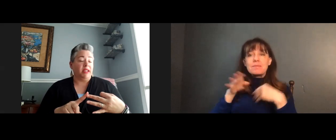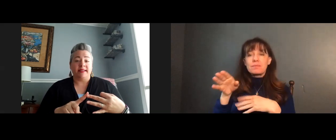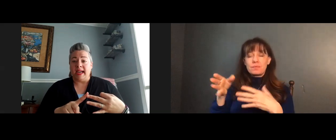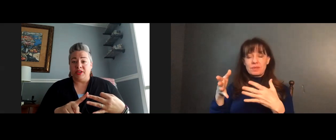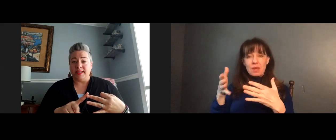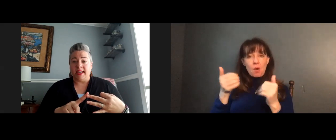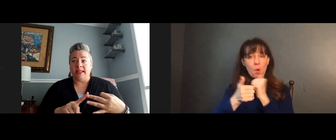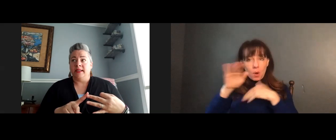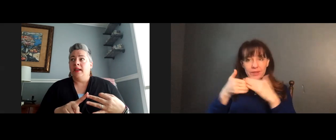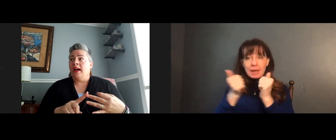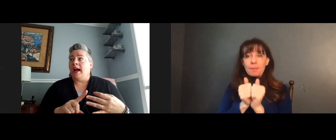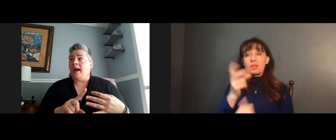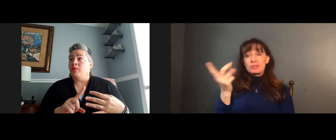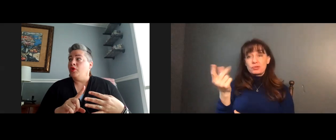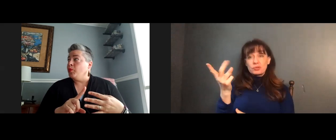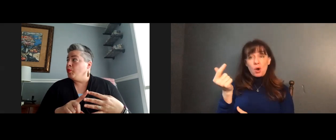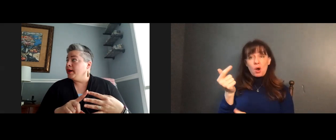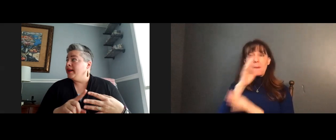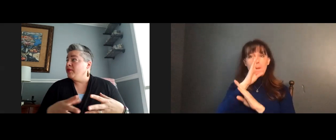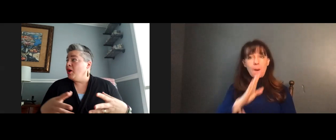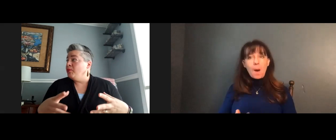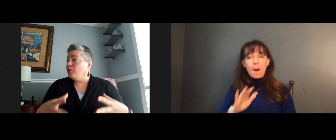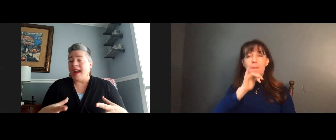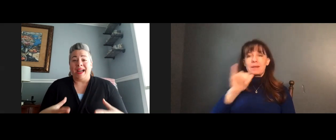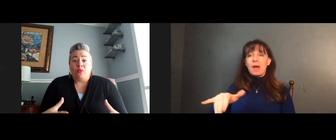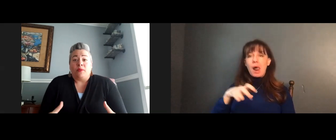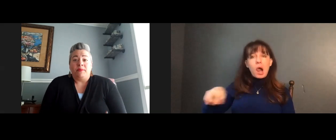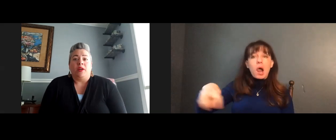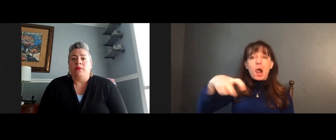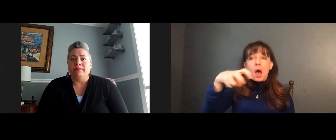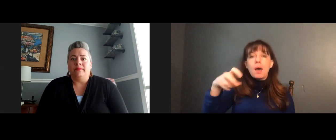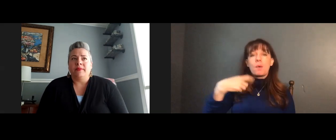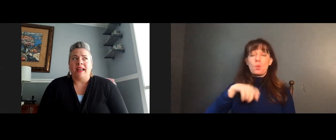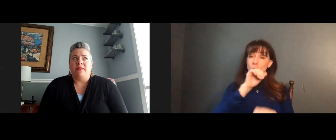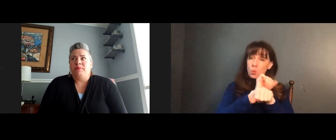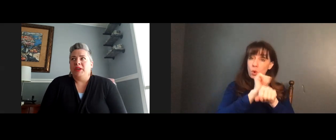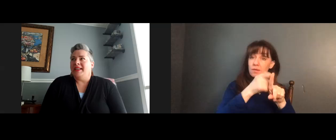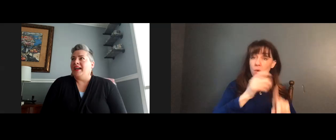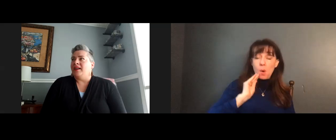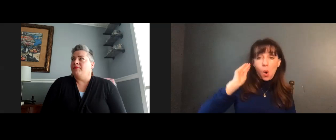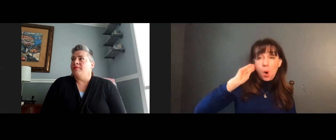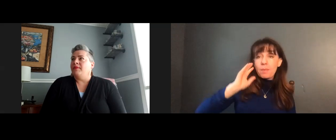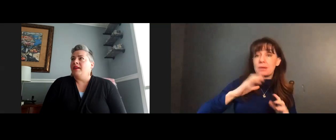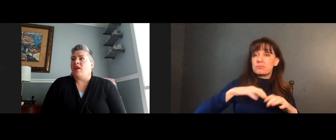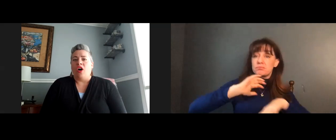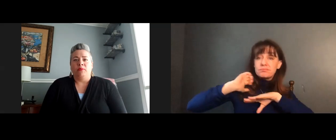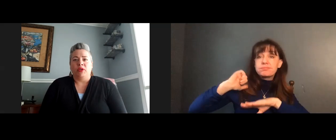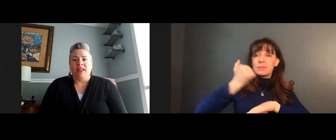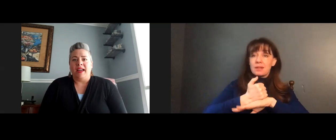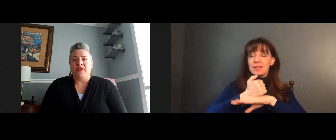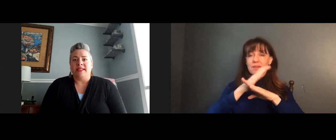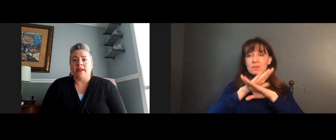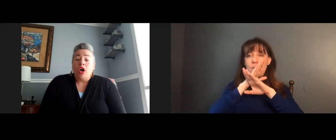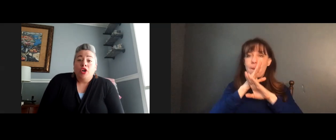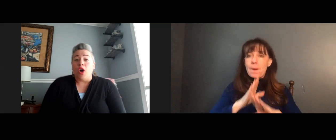seem less agitated um you know we're working from home we're we're you know kind of building a a calmer